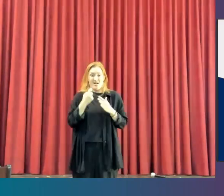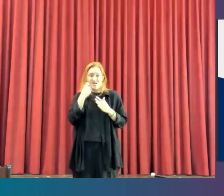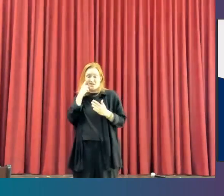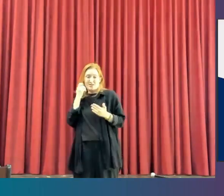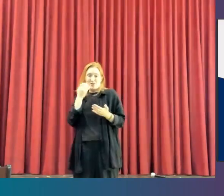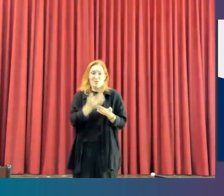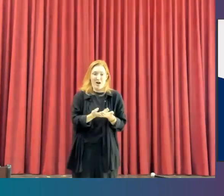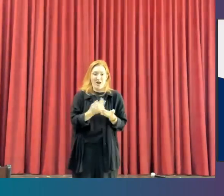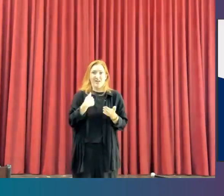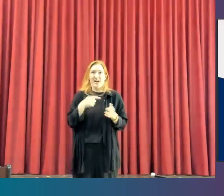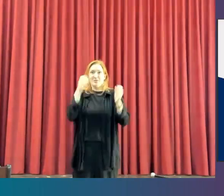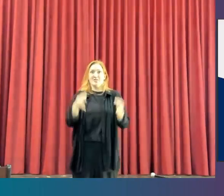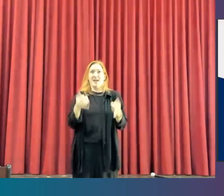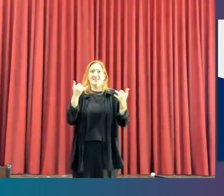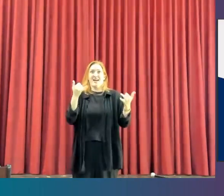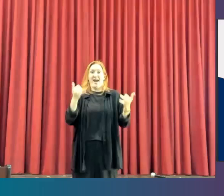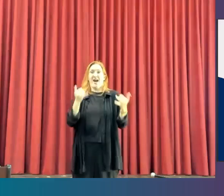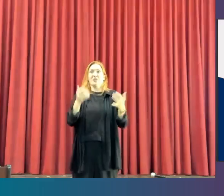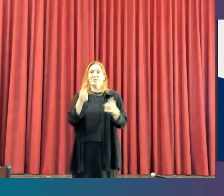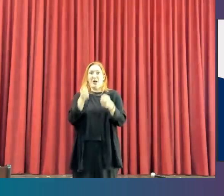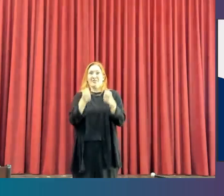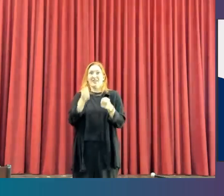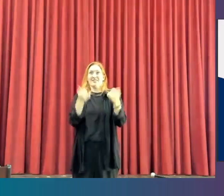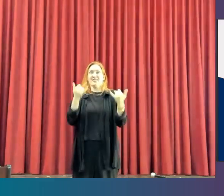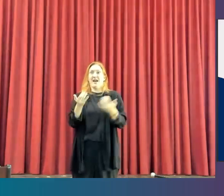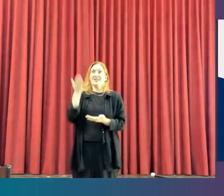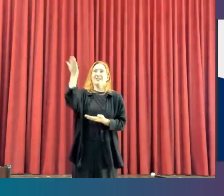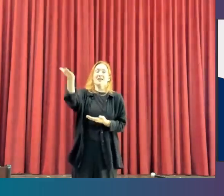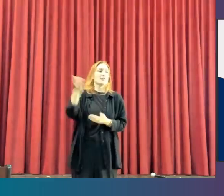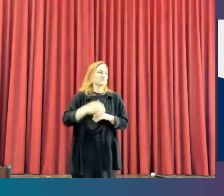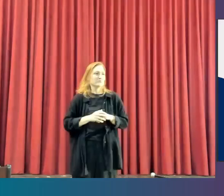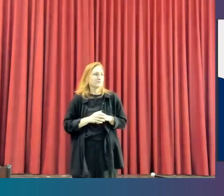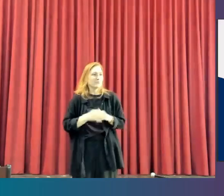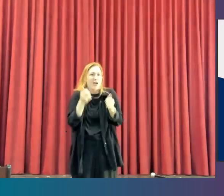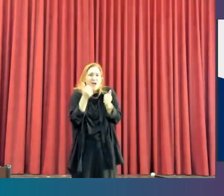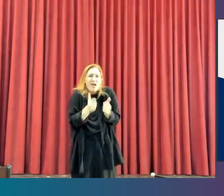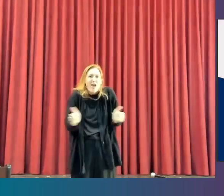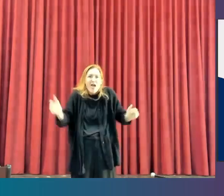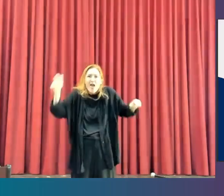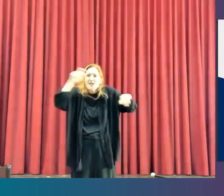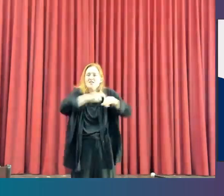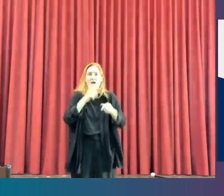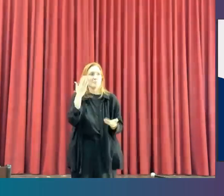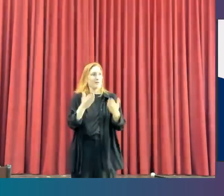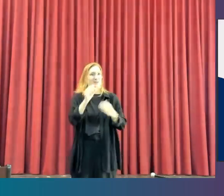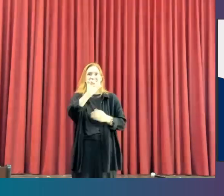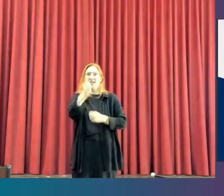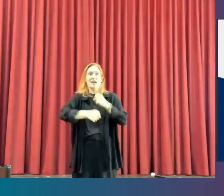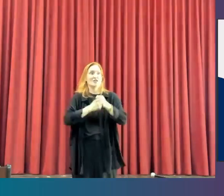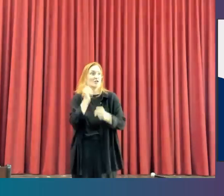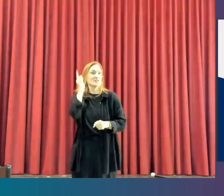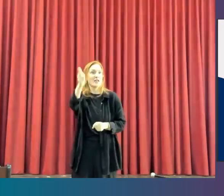request something a year into living there, 5 years into living there, 10 years into living there.